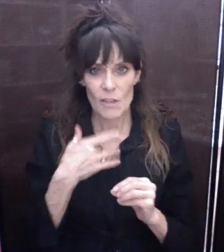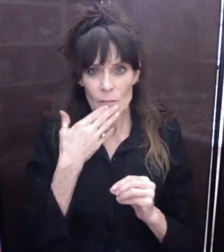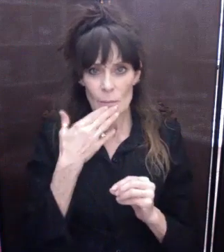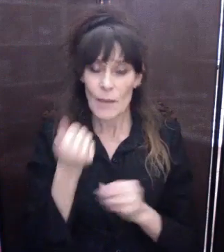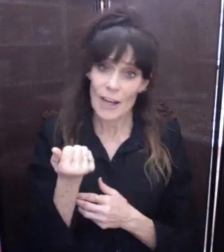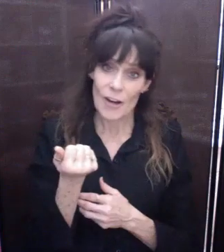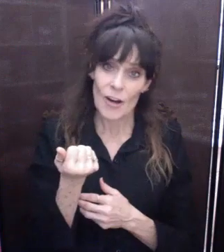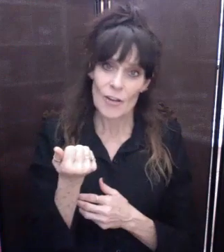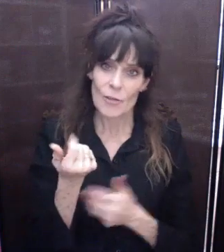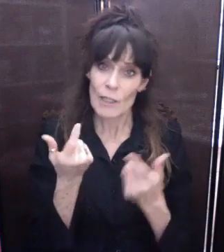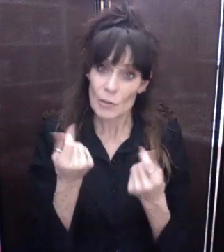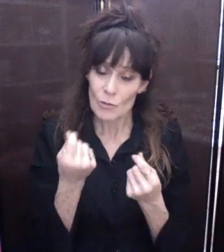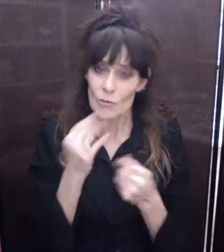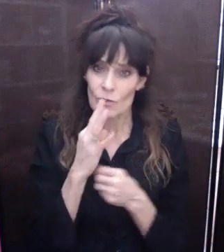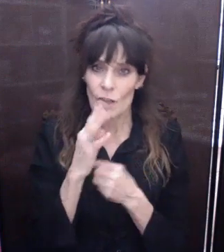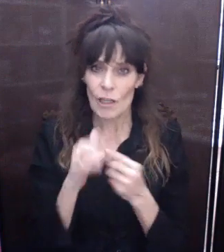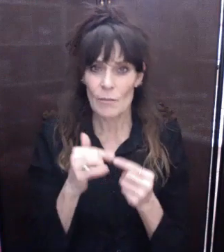I do talk about the disease of